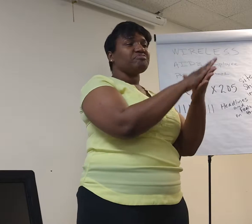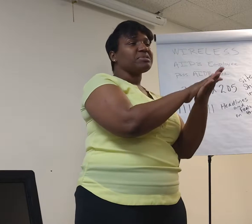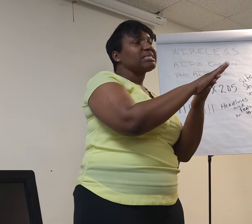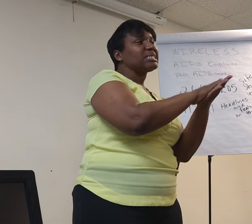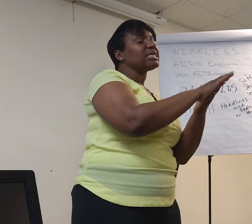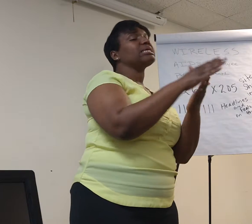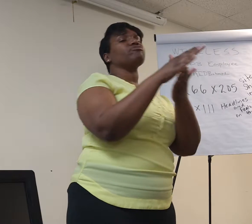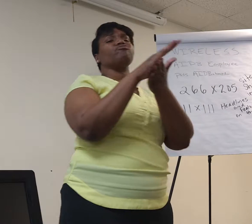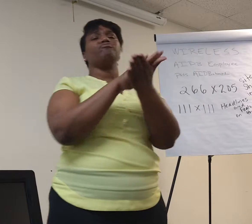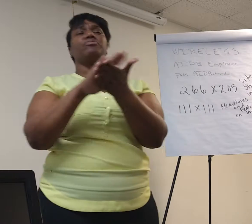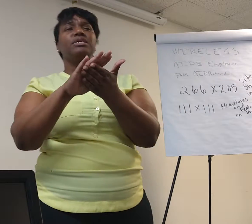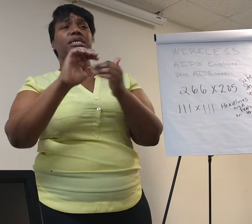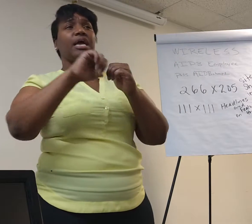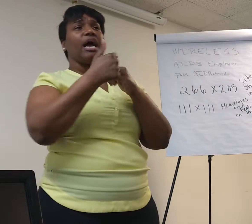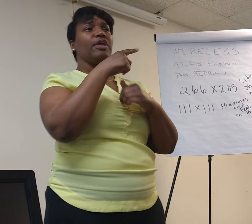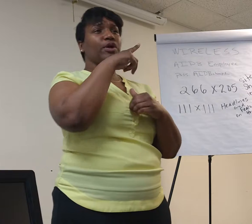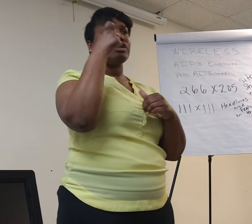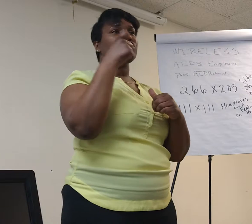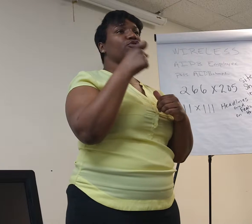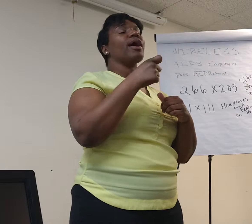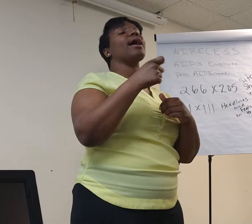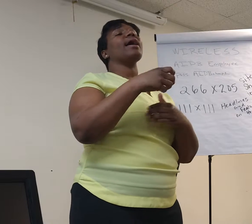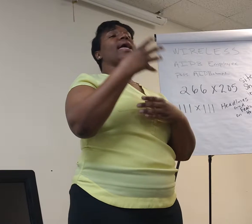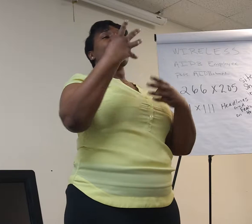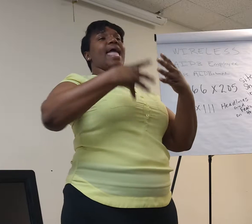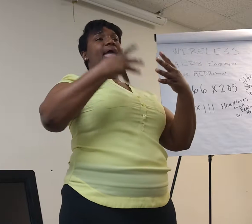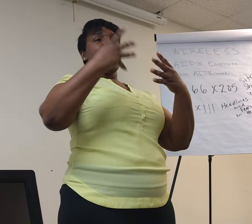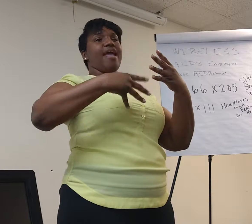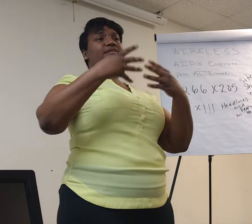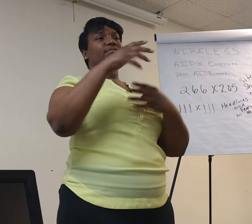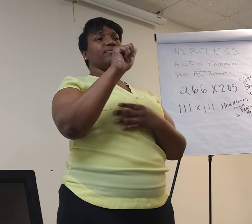how are we going to dry them? Air dry. Very good.